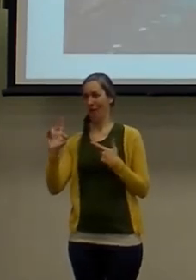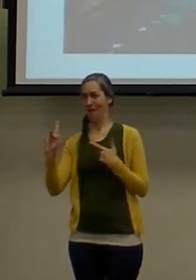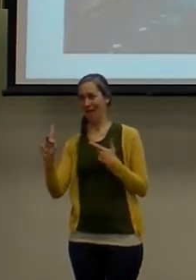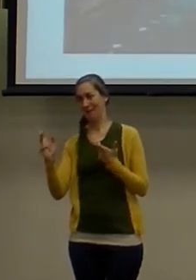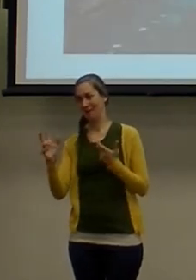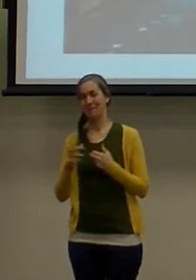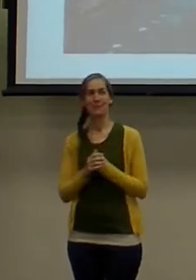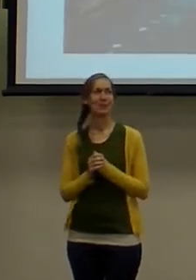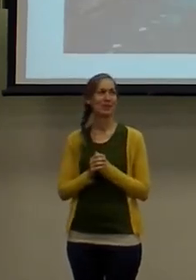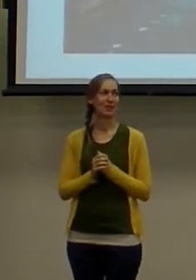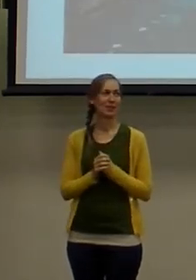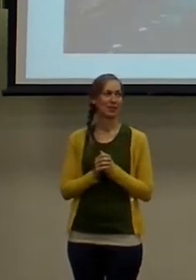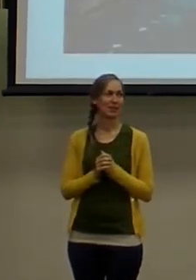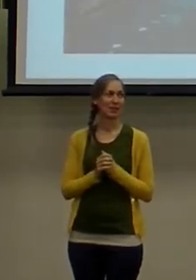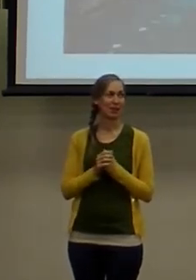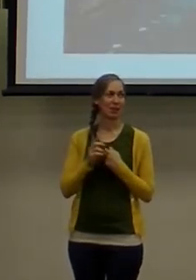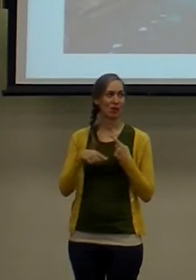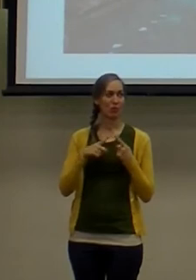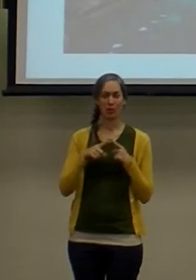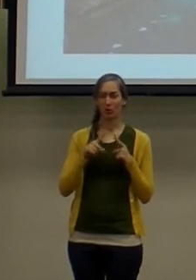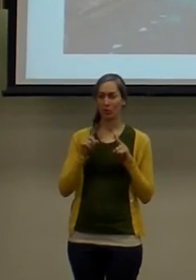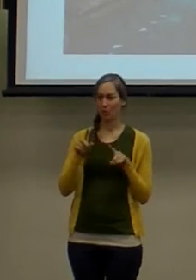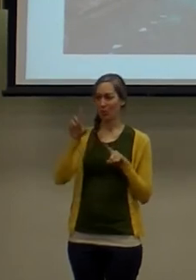And when you go to the south,